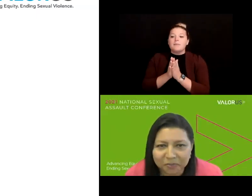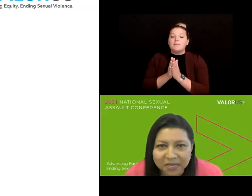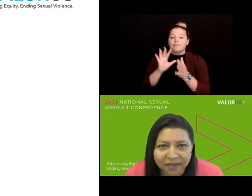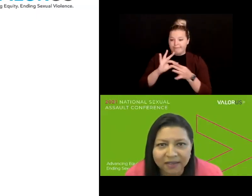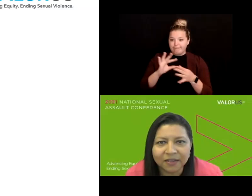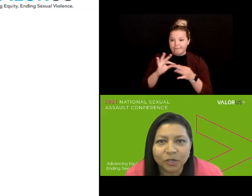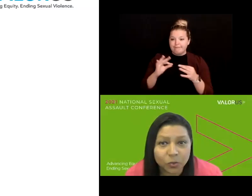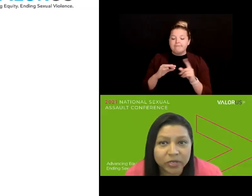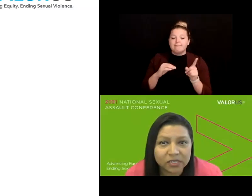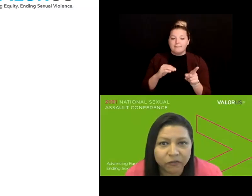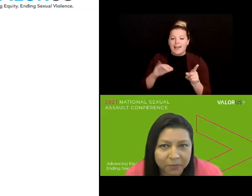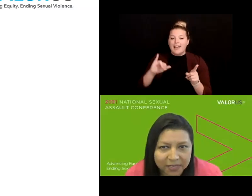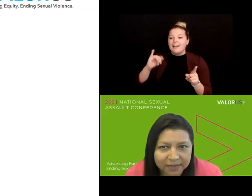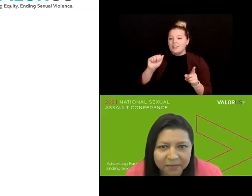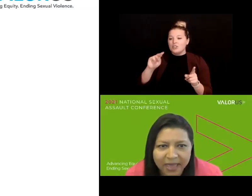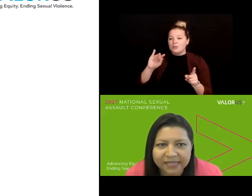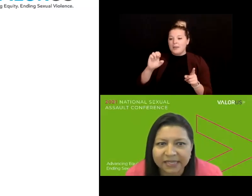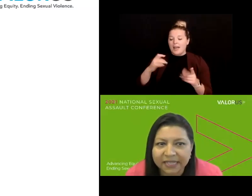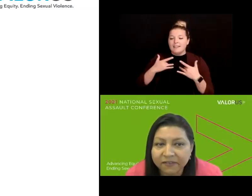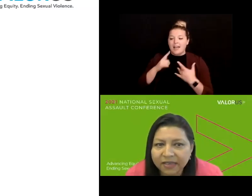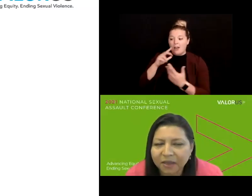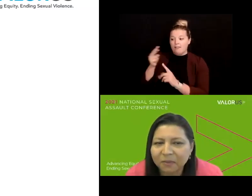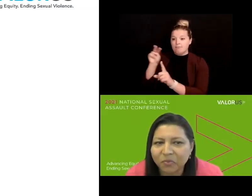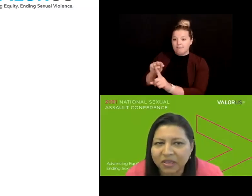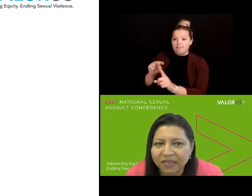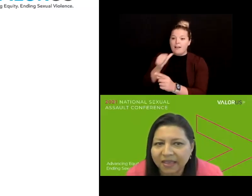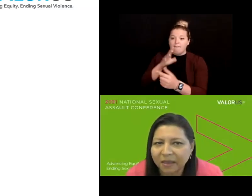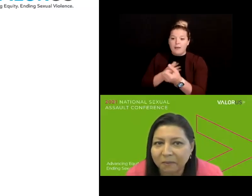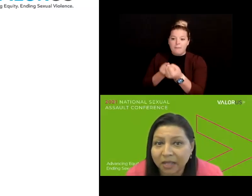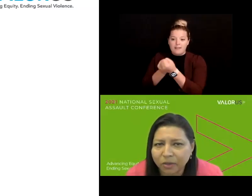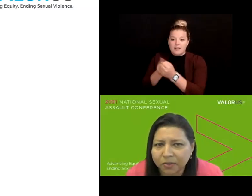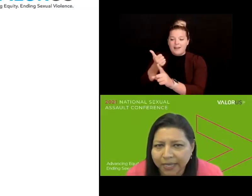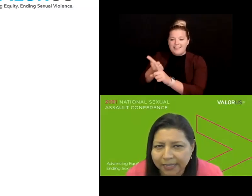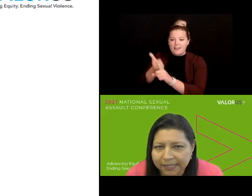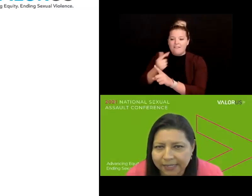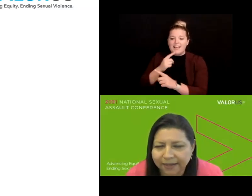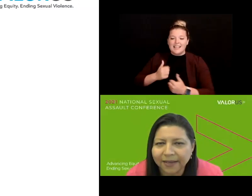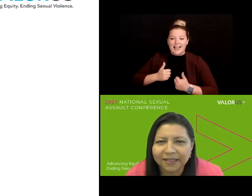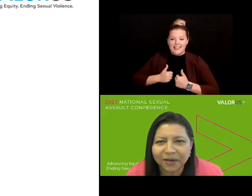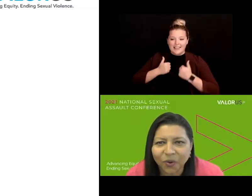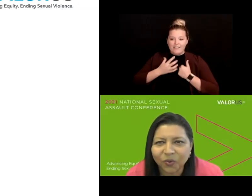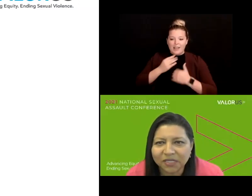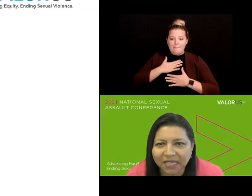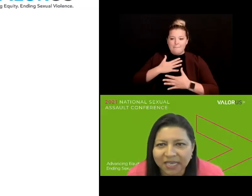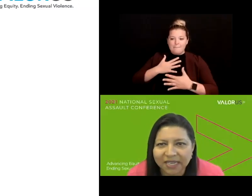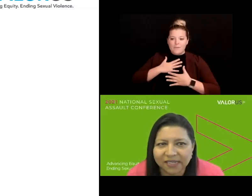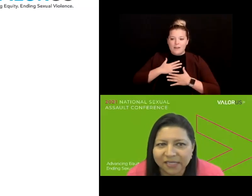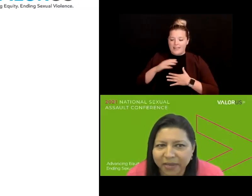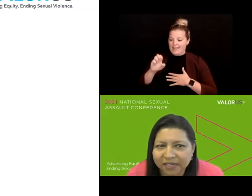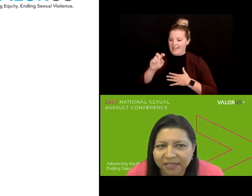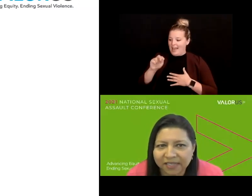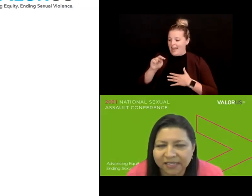that Jamia treats feminism as a living, breathing, malleable entity that holds the key